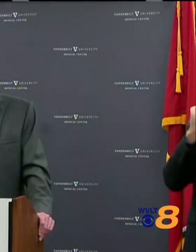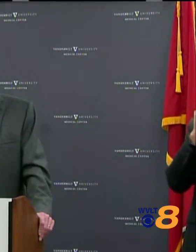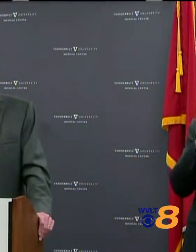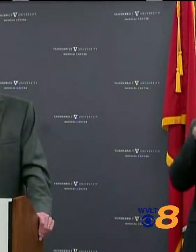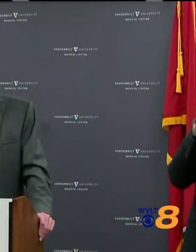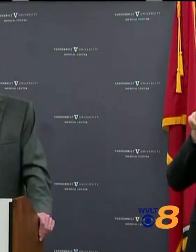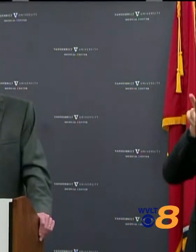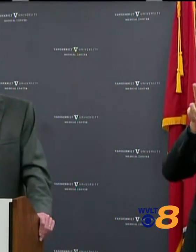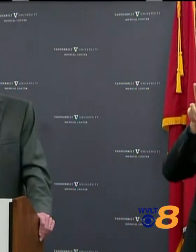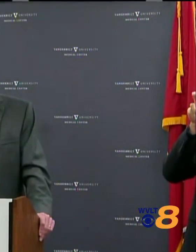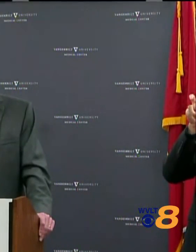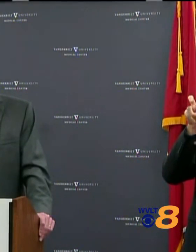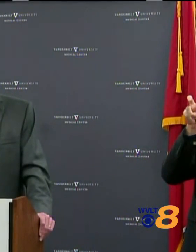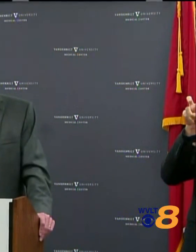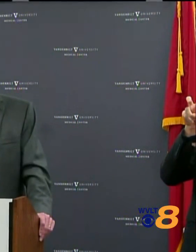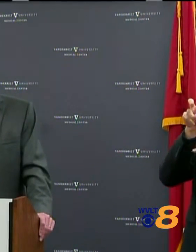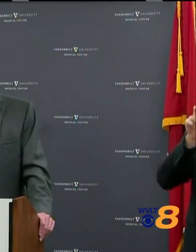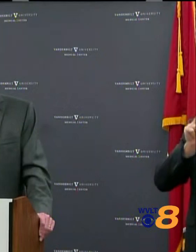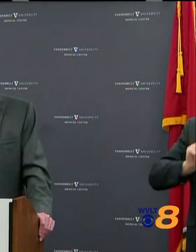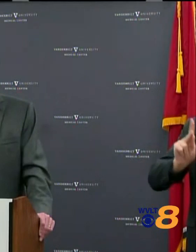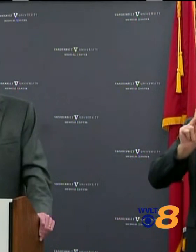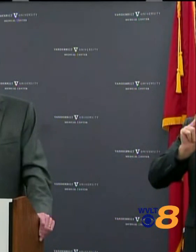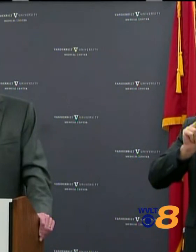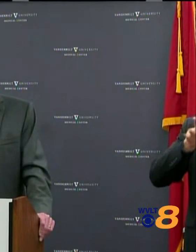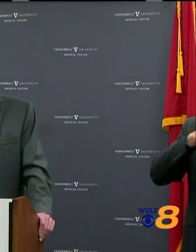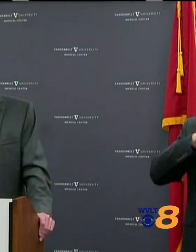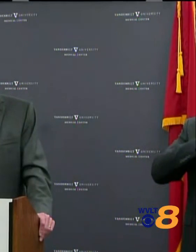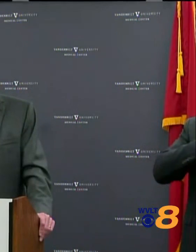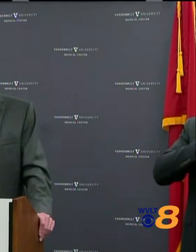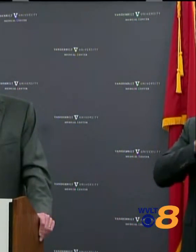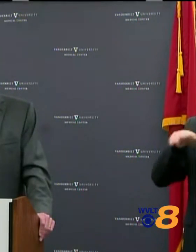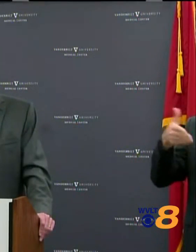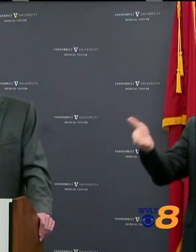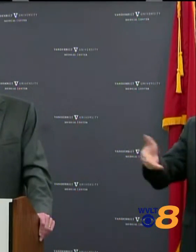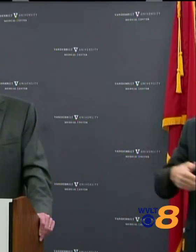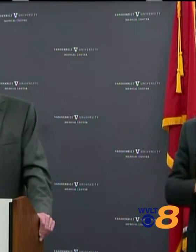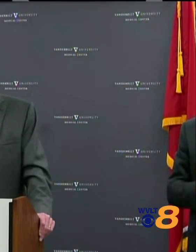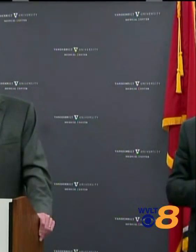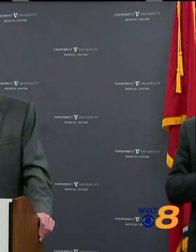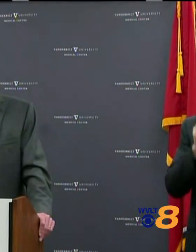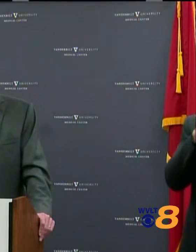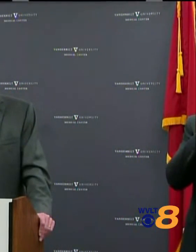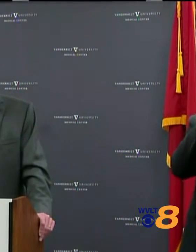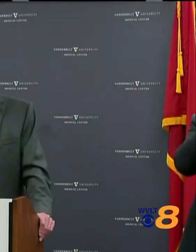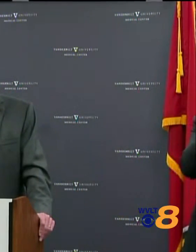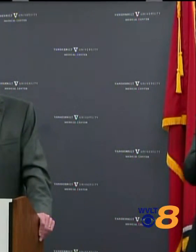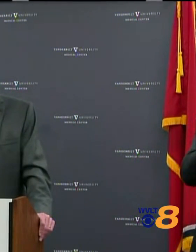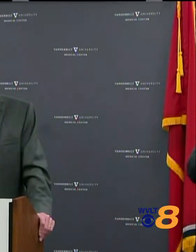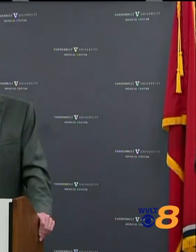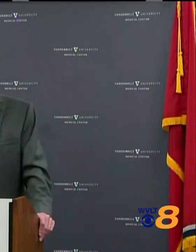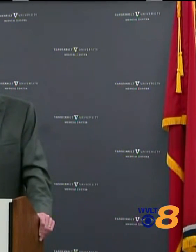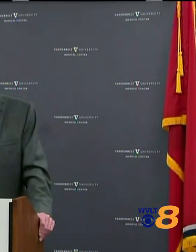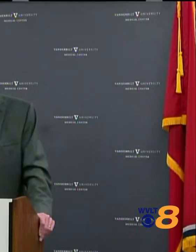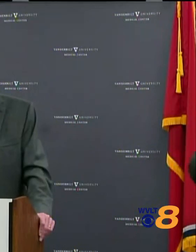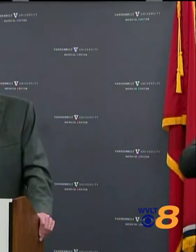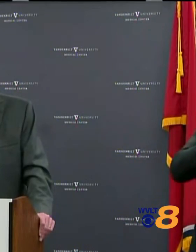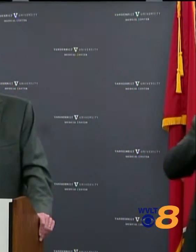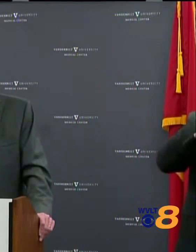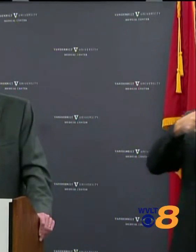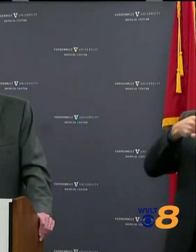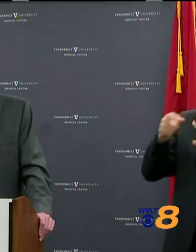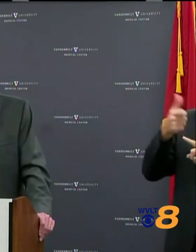morning. For those of you that just joined us, we'll have more info on the first healthcare professional to receive that vaccine here in Knoxville coming up a little